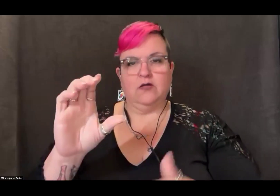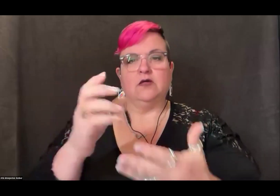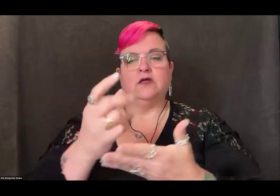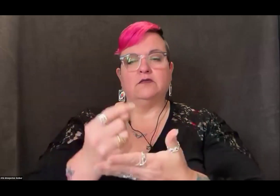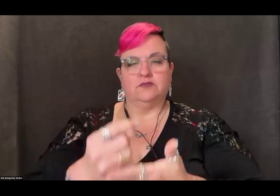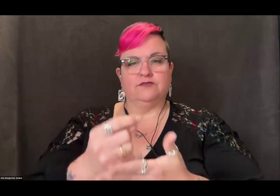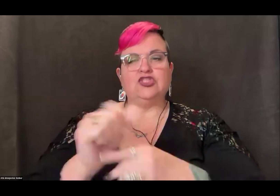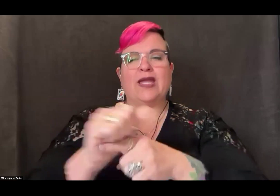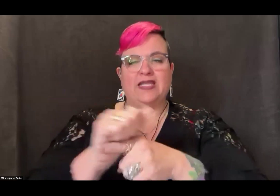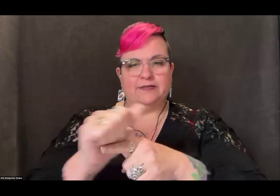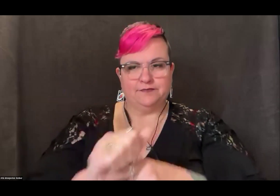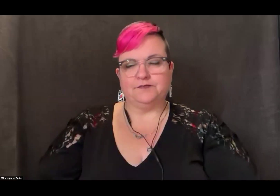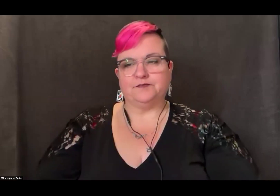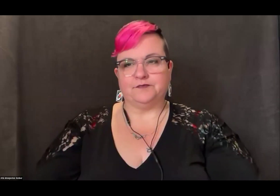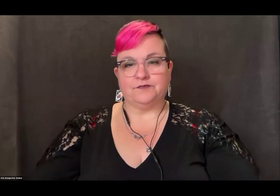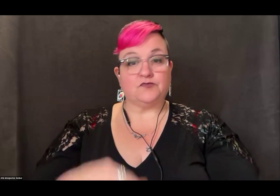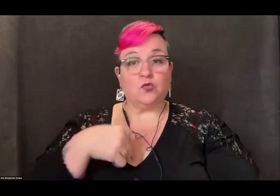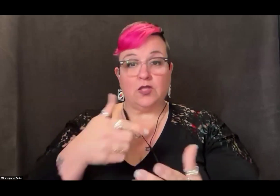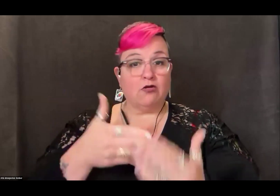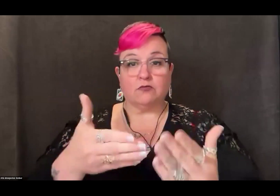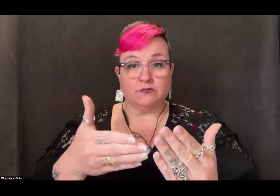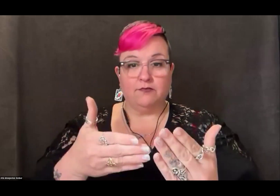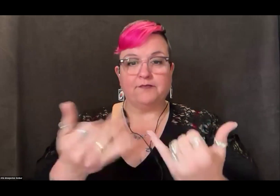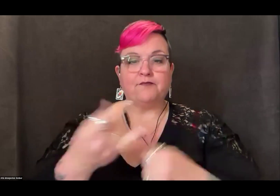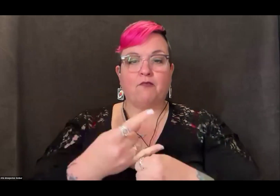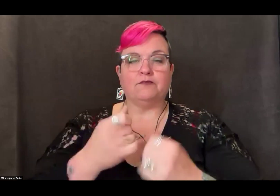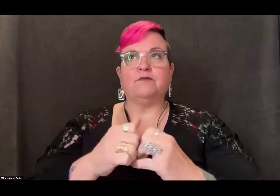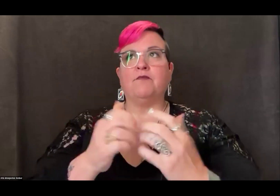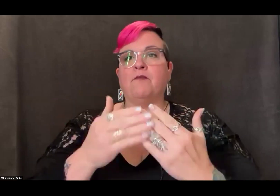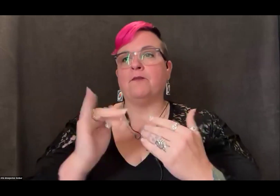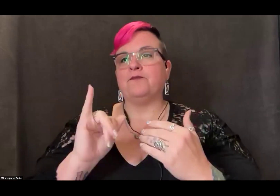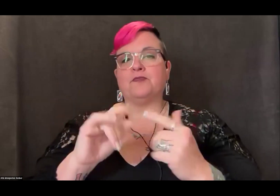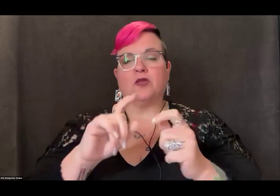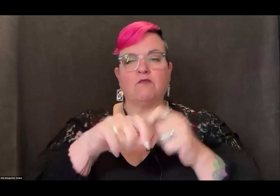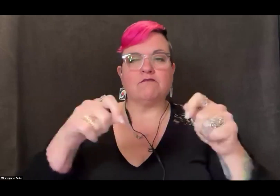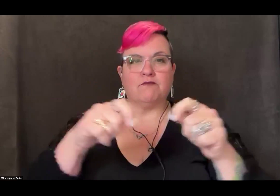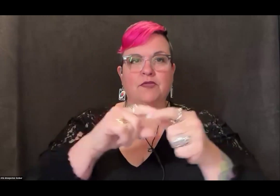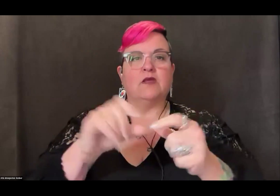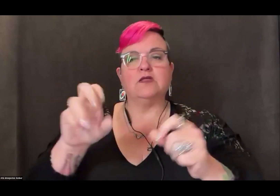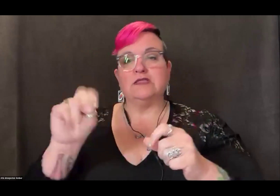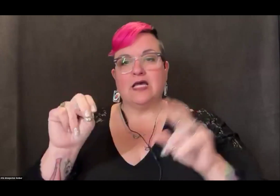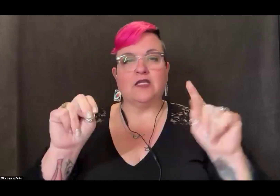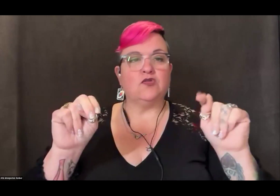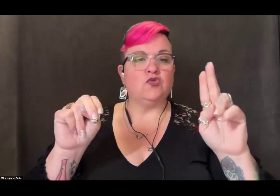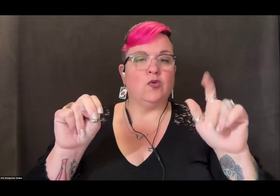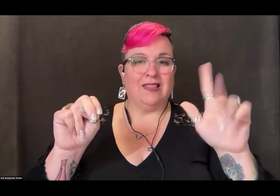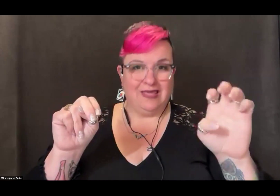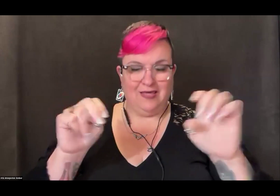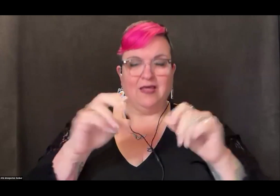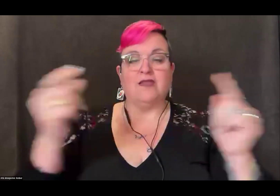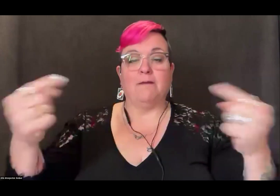Right now, what I'm going to offer today is kind of tying Sun and Thule